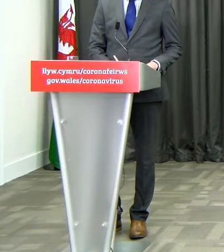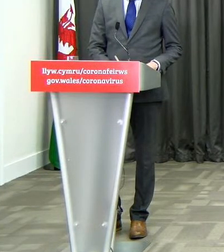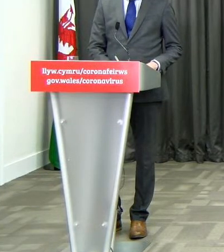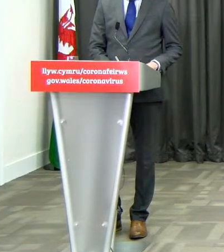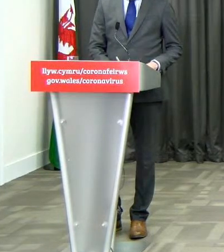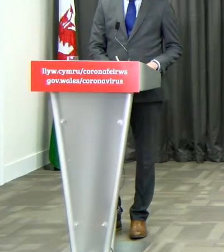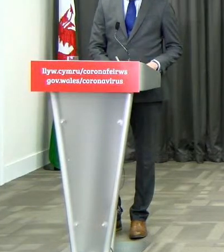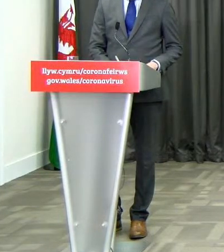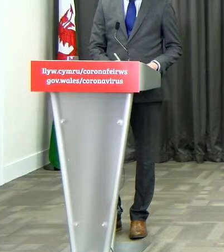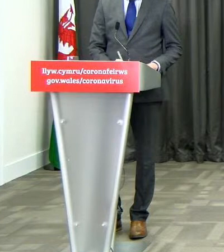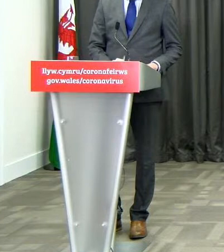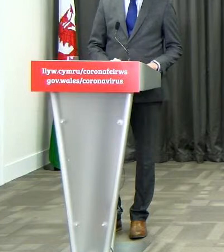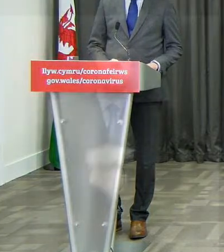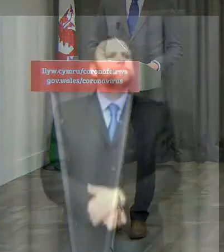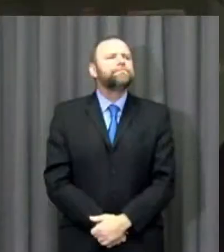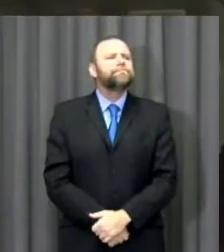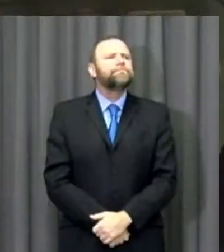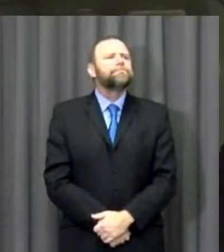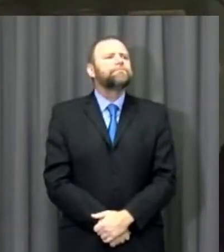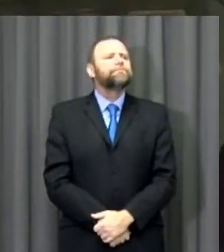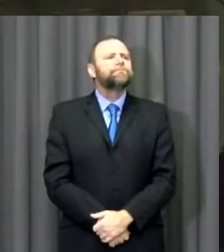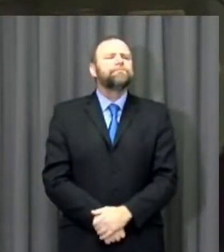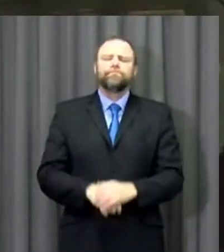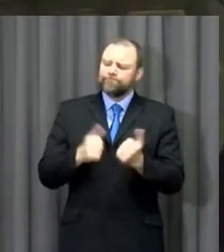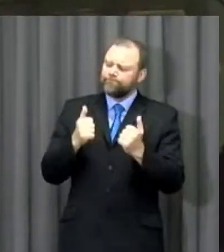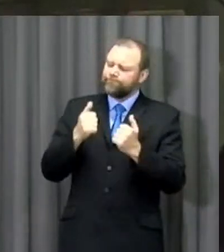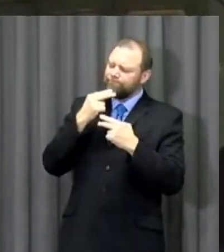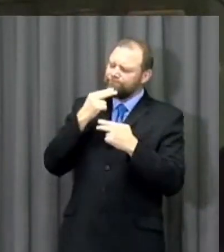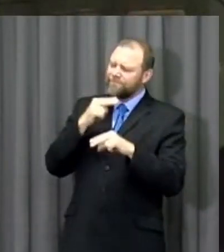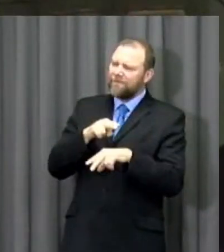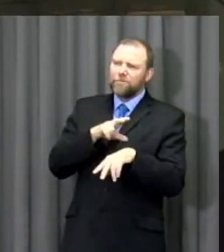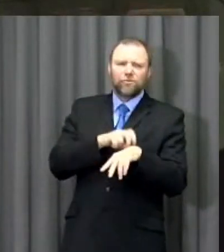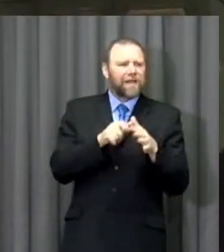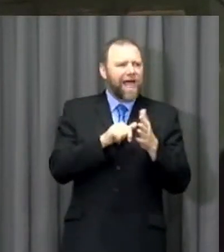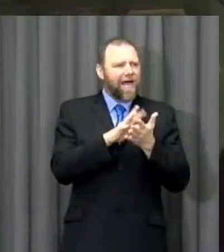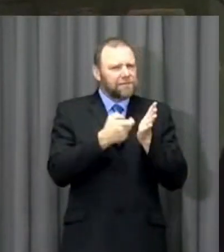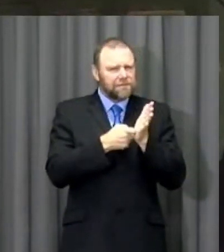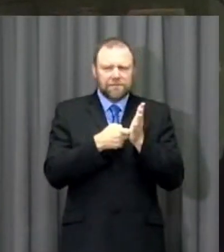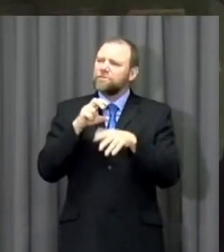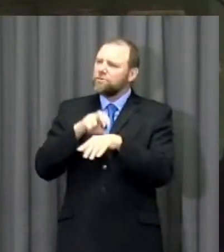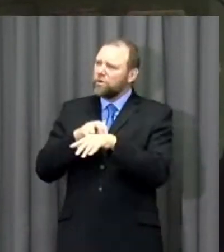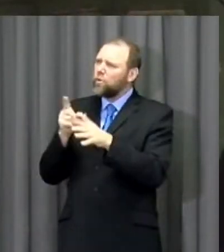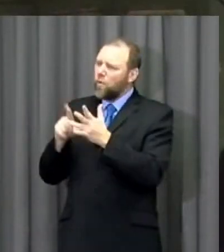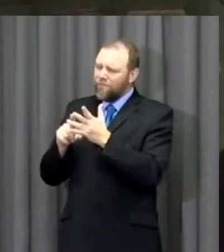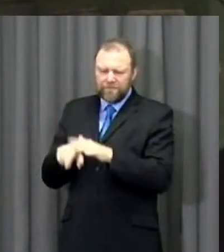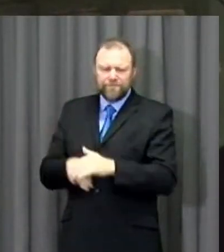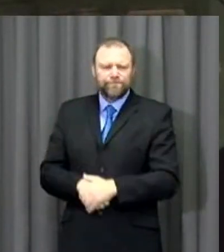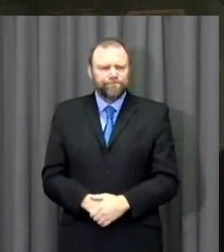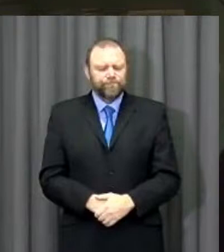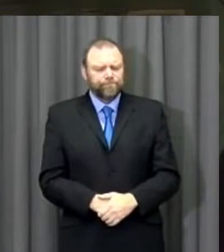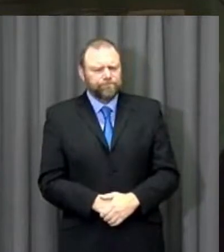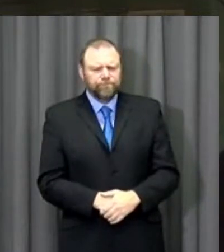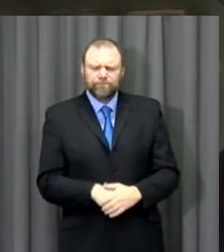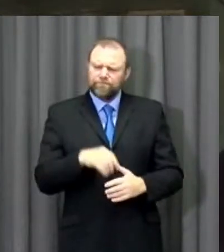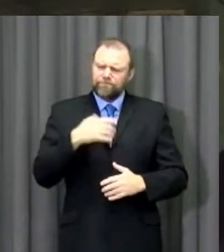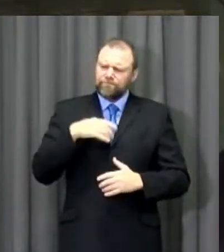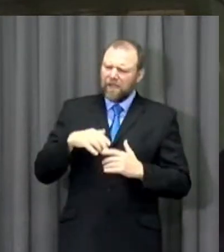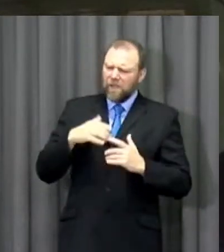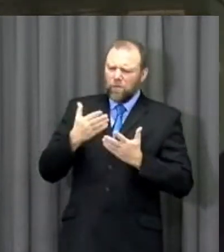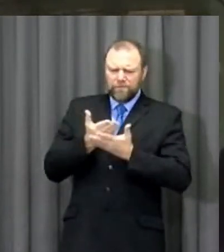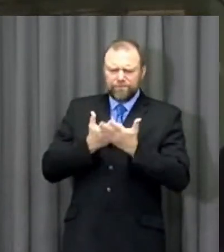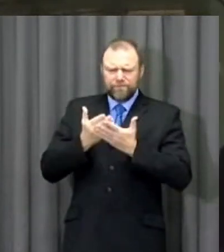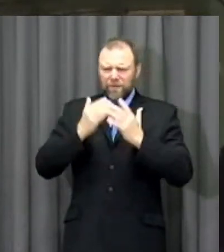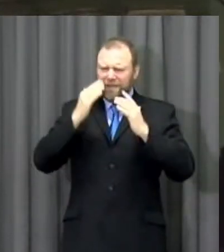Tom. Hi, good afternoon, Dr. Atherton, and also good afternoon, Dr. Orford. I'd like to look at the thinking behind vaccine